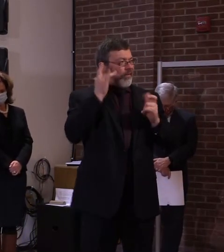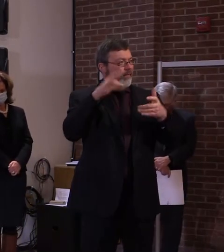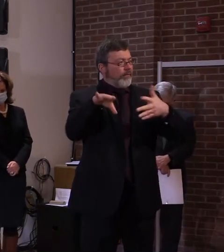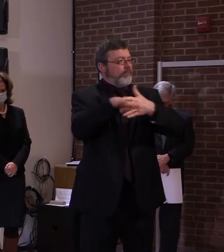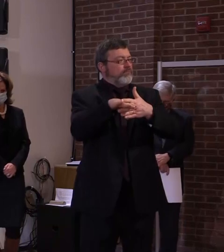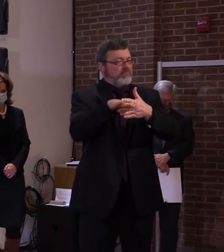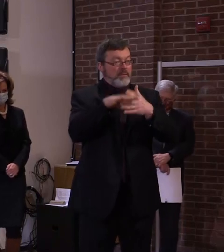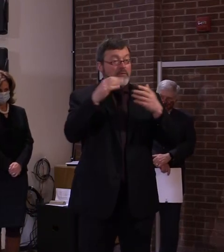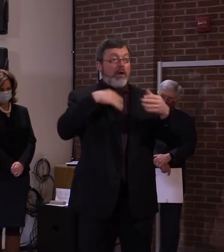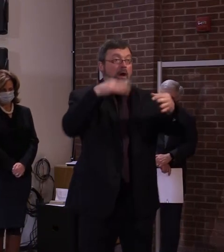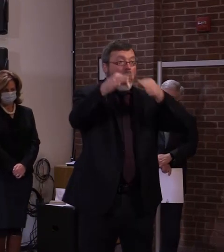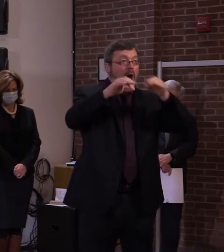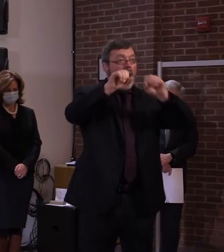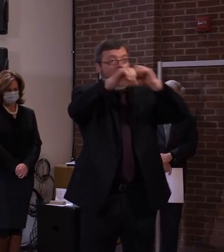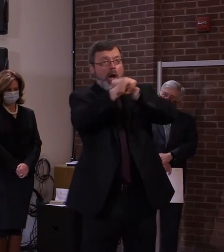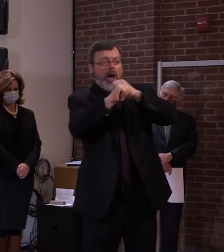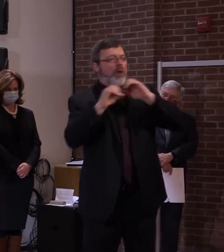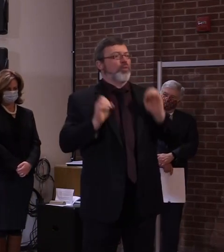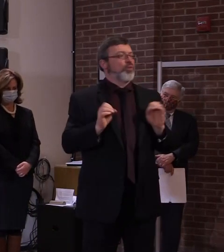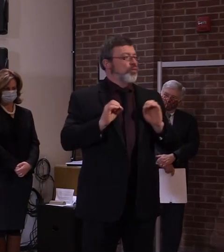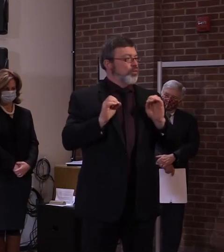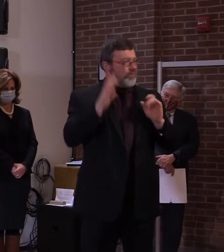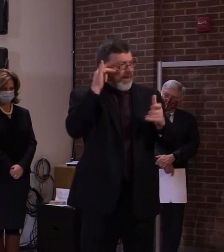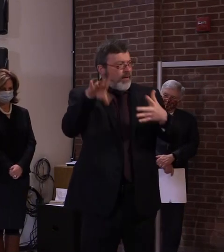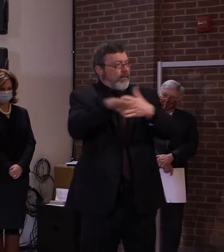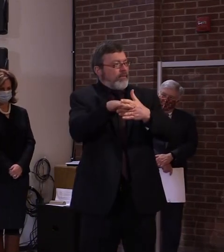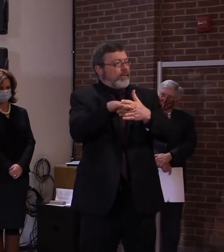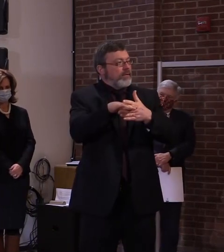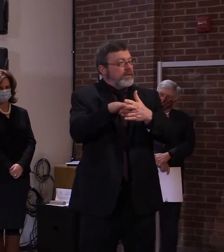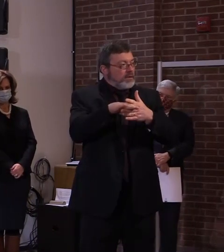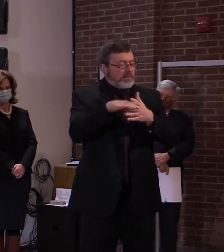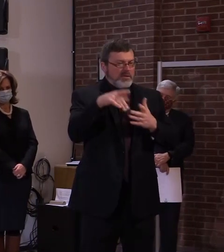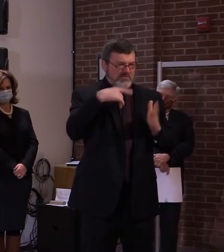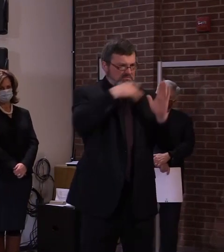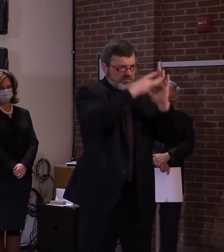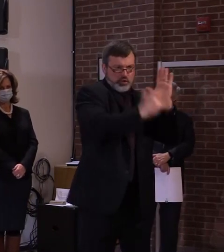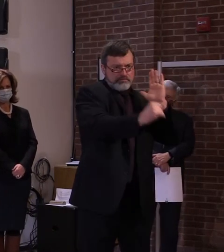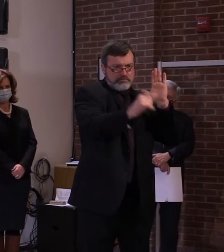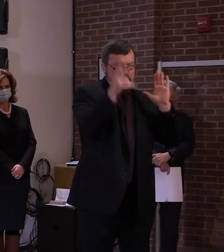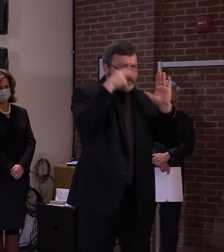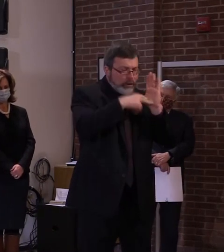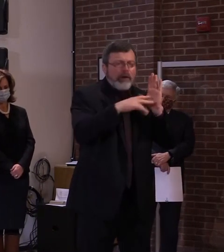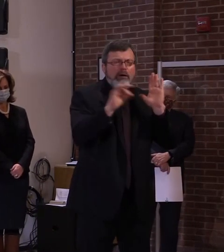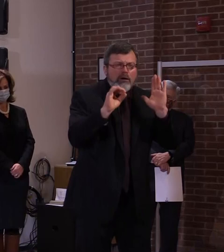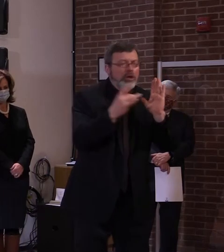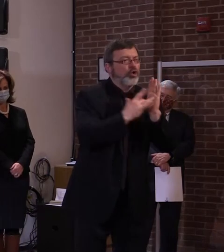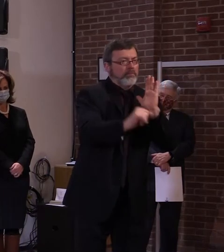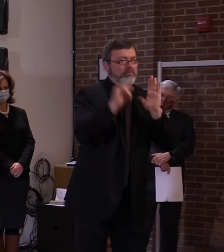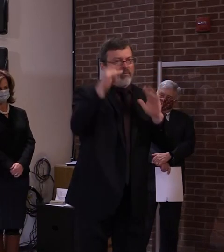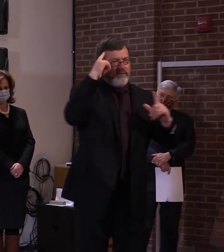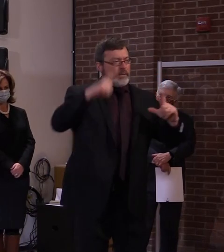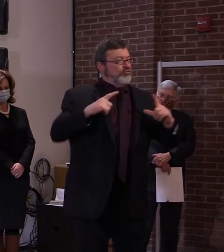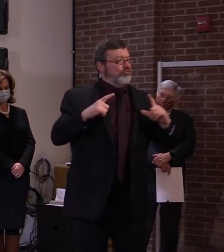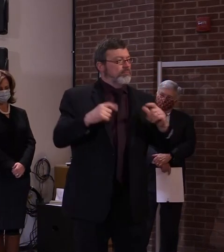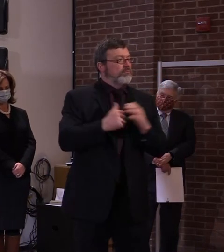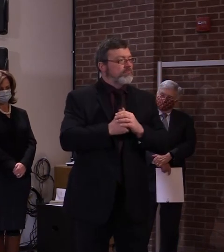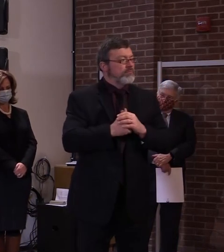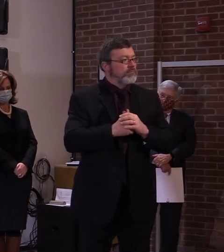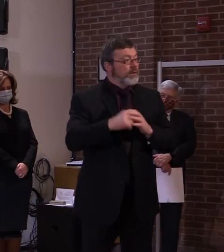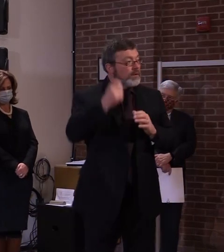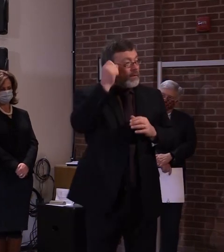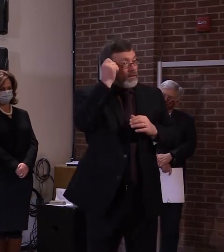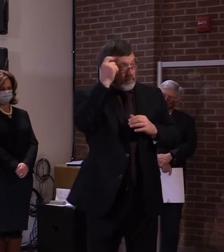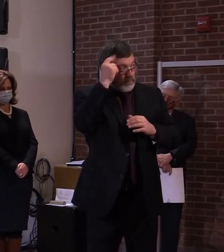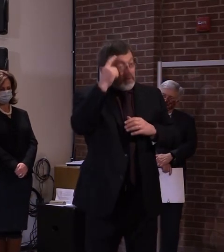for cases that occur in schools. We are recommending schools conduct additional testing sessions after the holidays, including